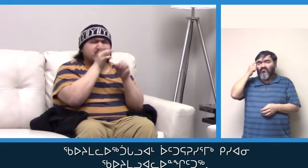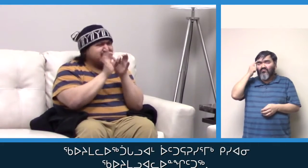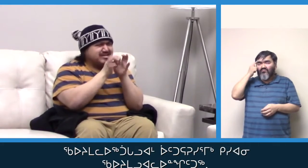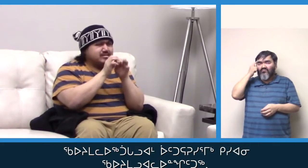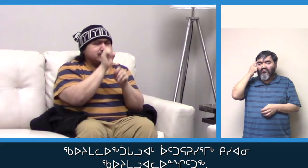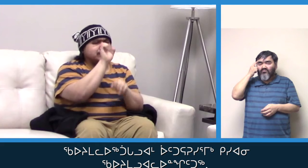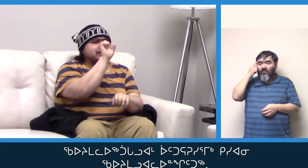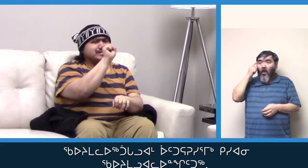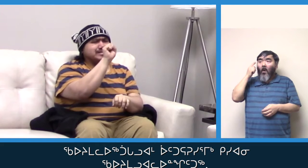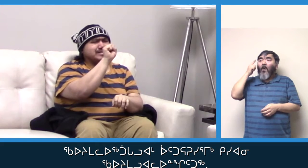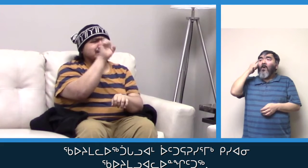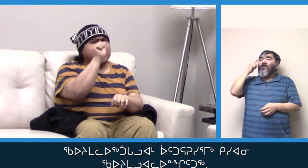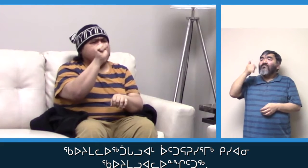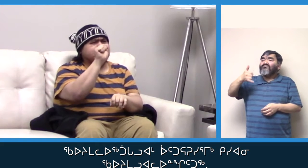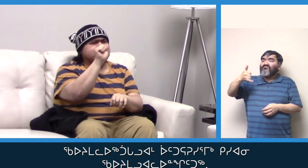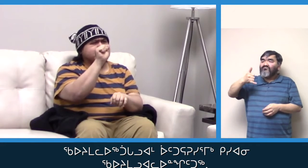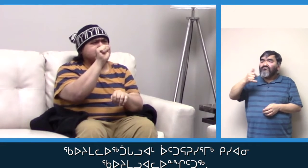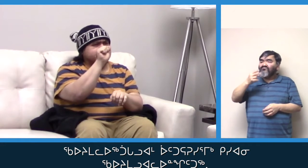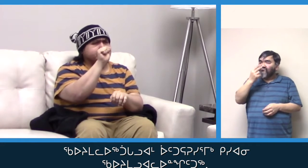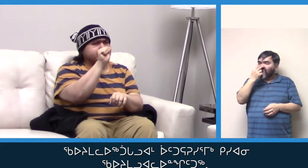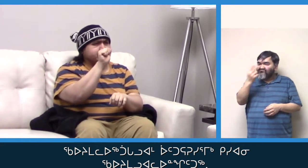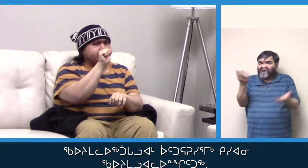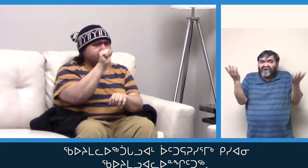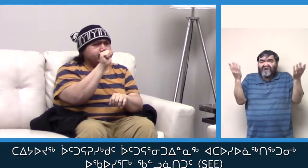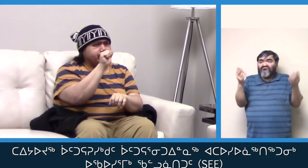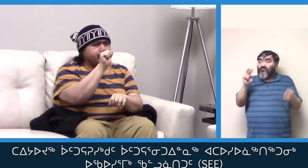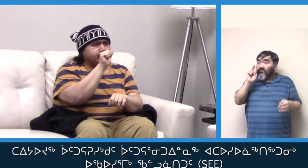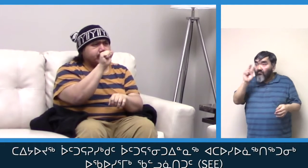but it's called